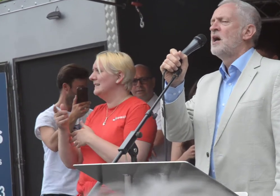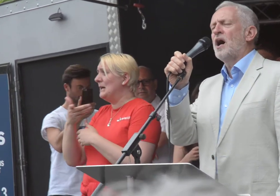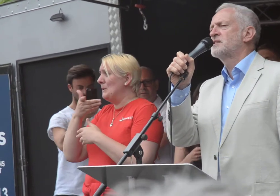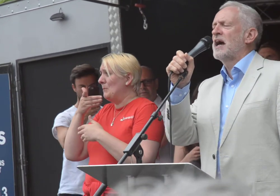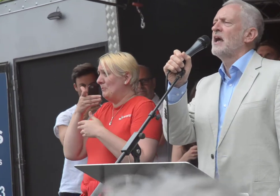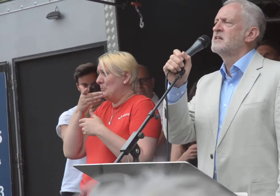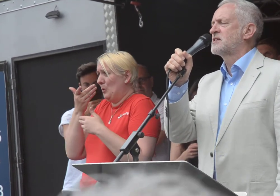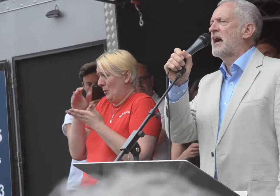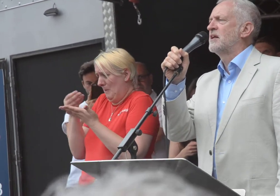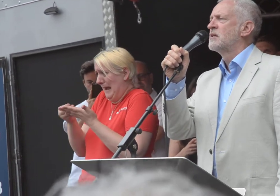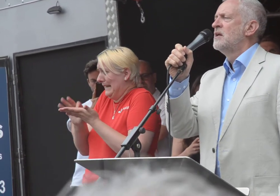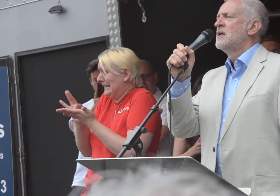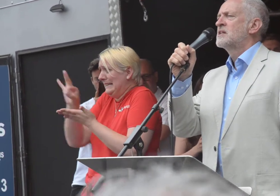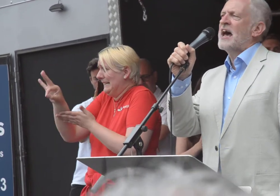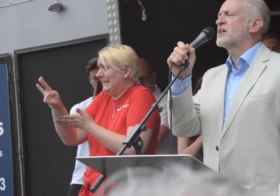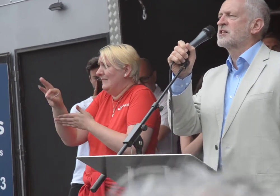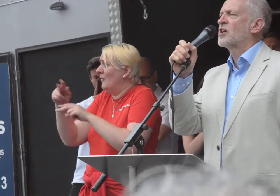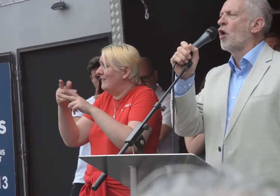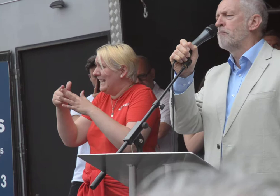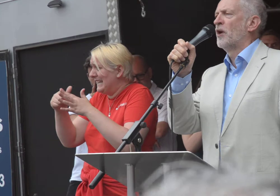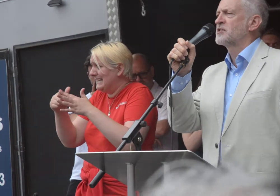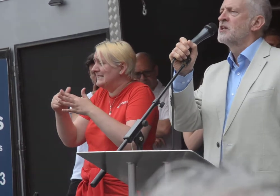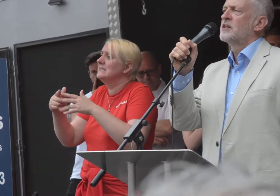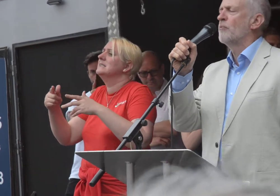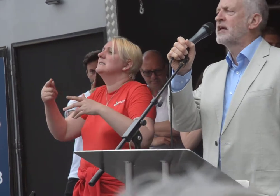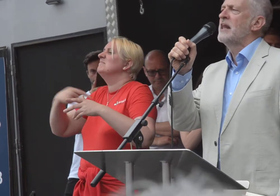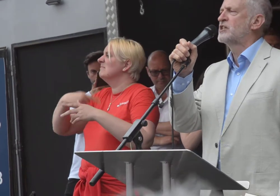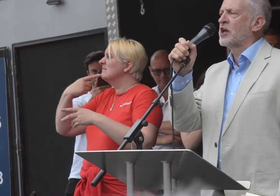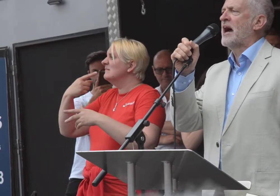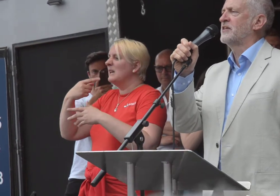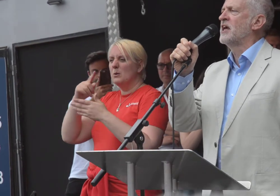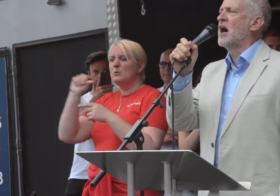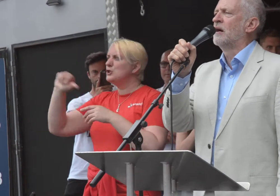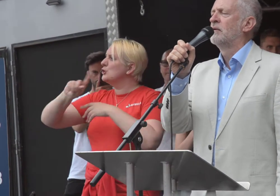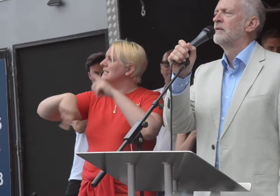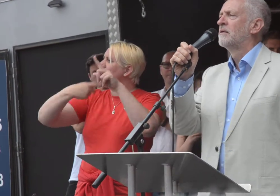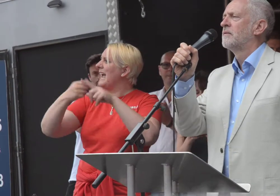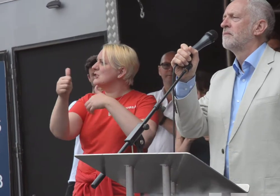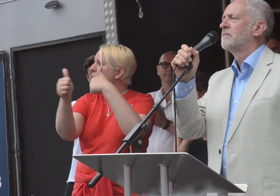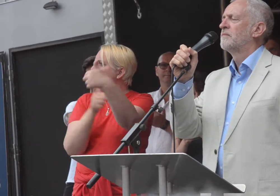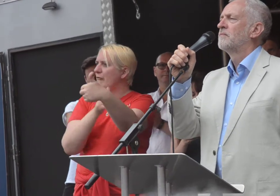charged. I say instead, tax the corporates that we can educate the young.